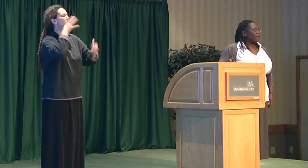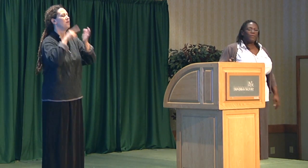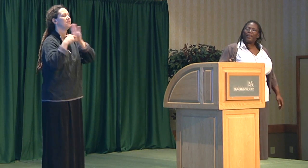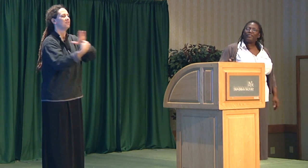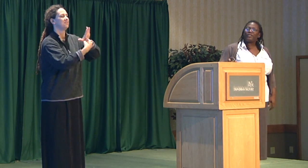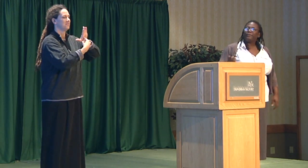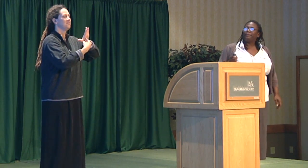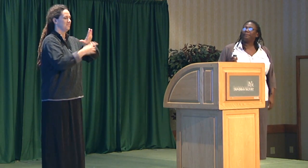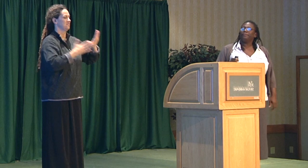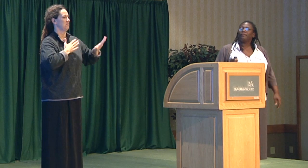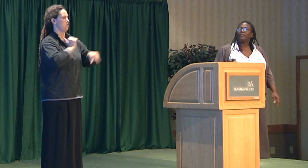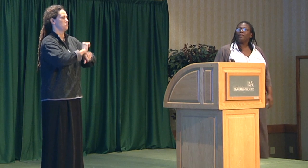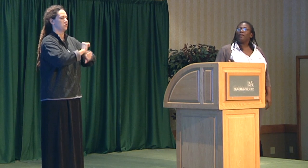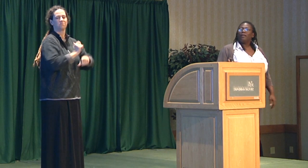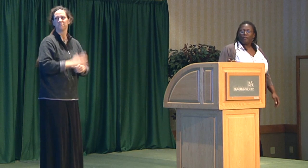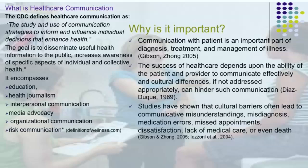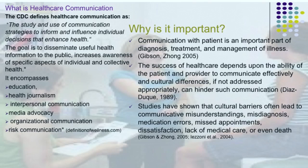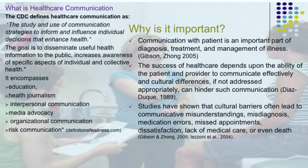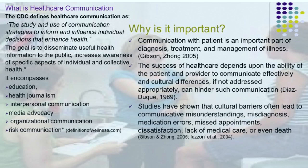with the healthcare communication.